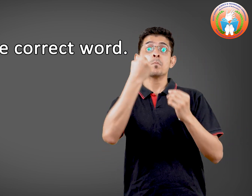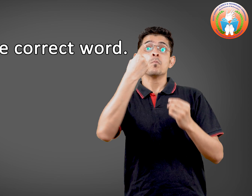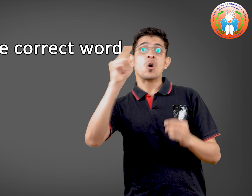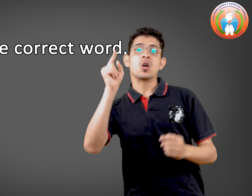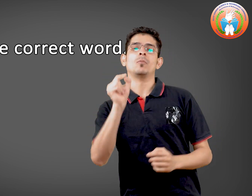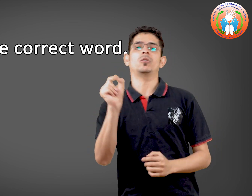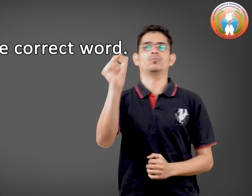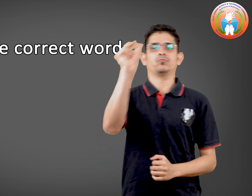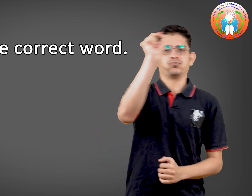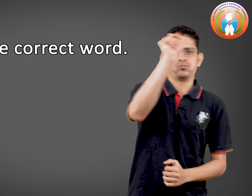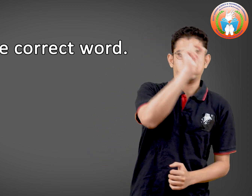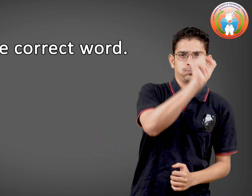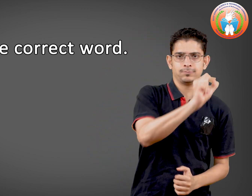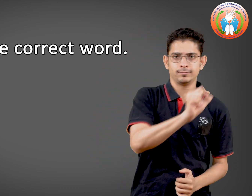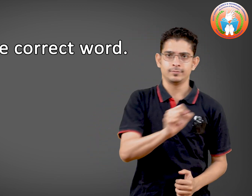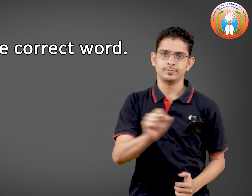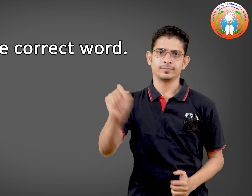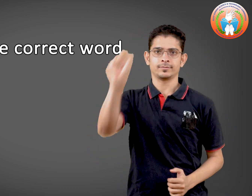circle the correct word.